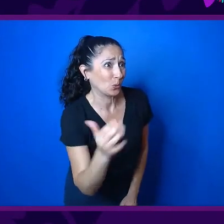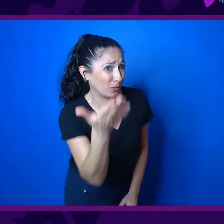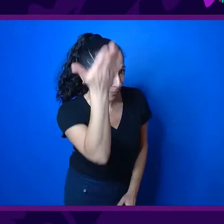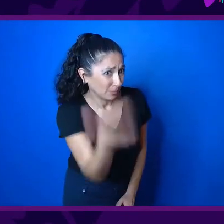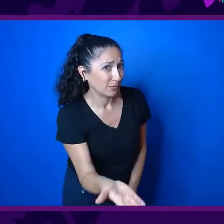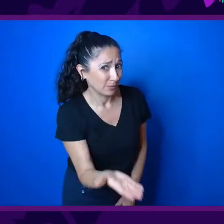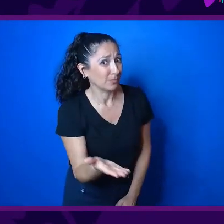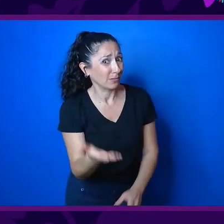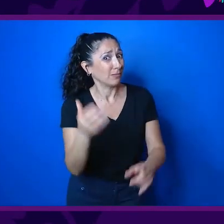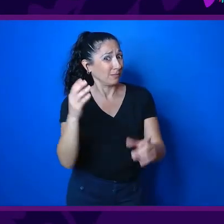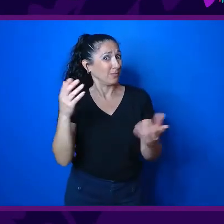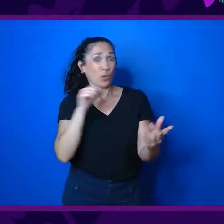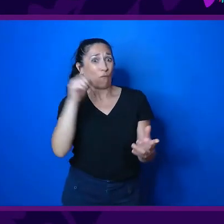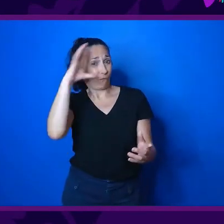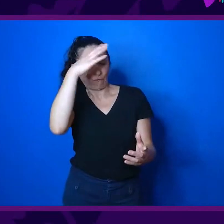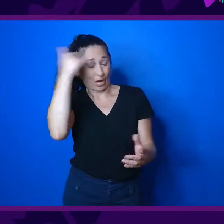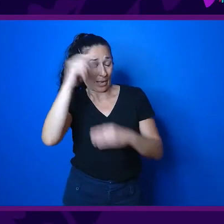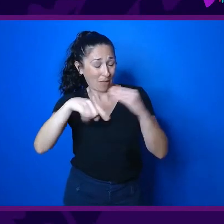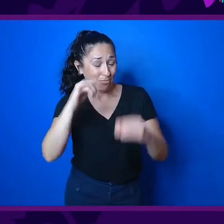that. Thank you.